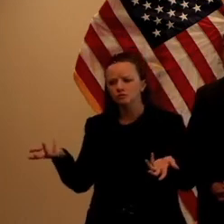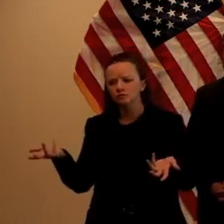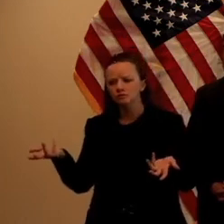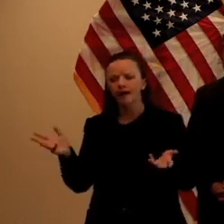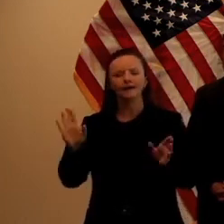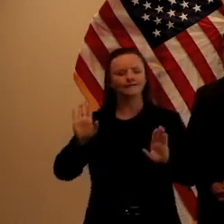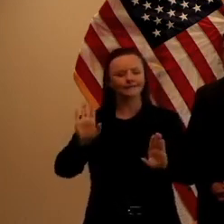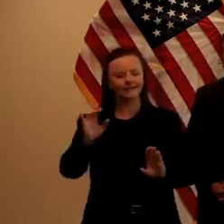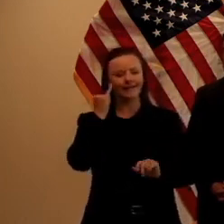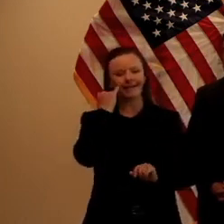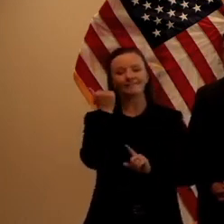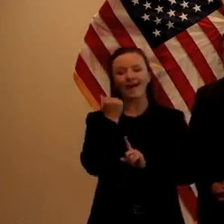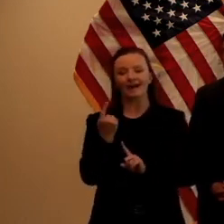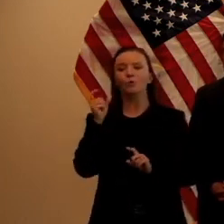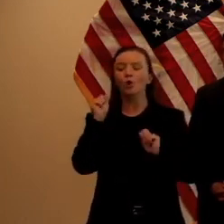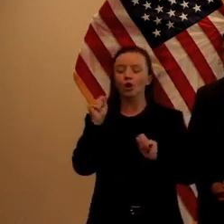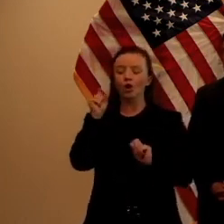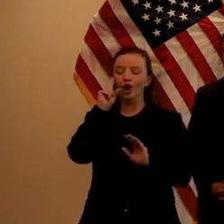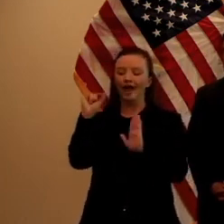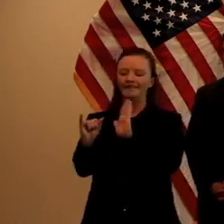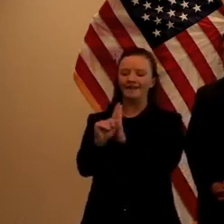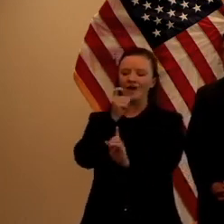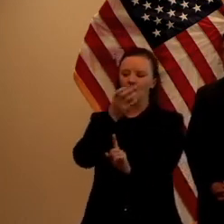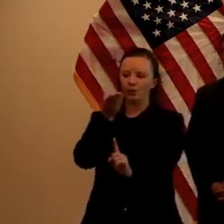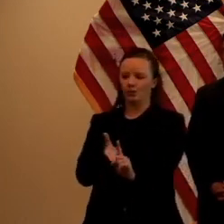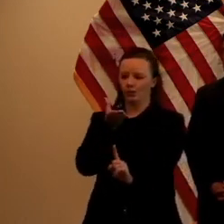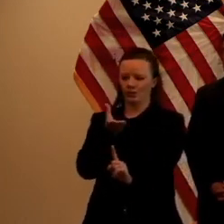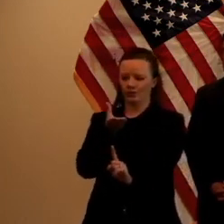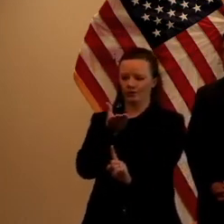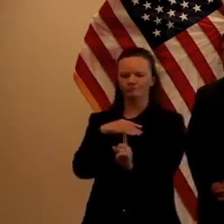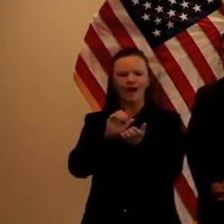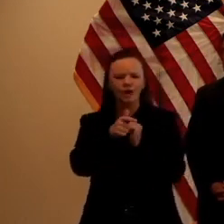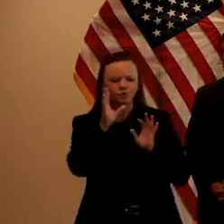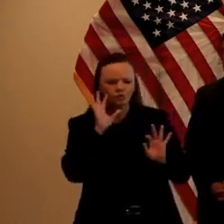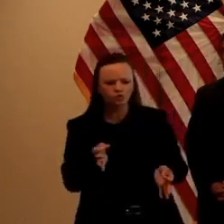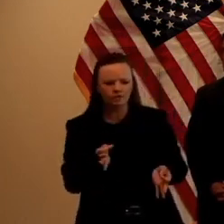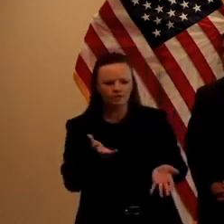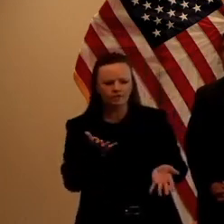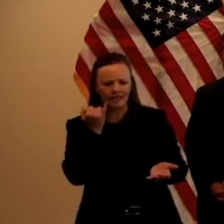facility. It's if anybody could identify that individual. And so how do you determine that?